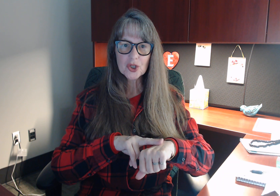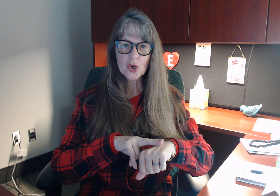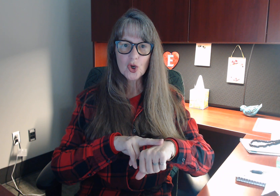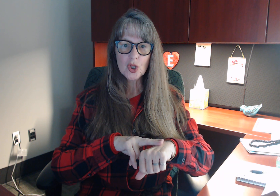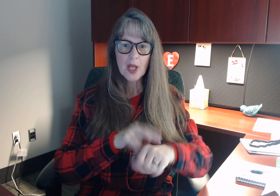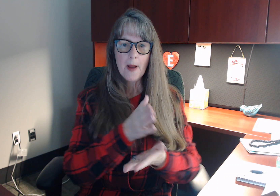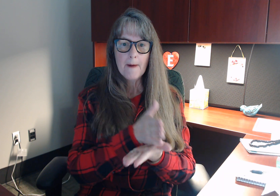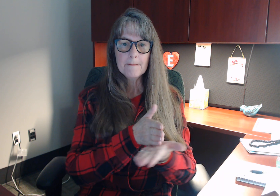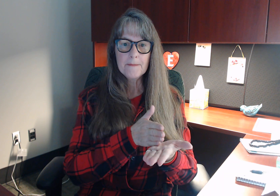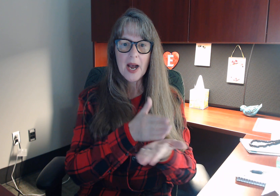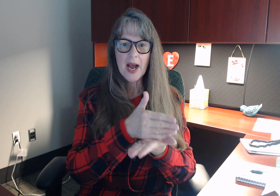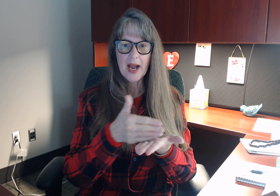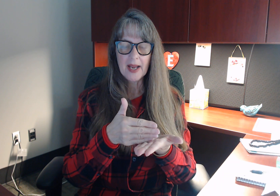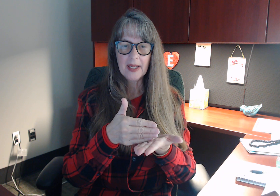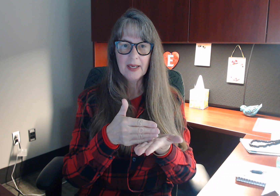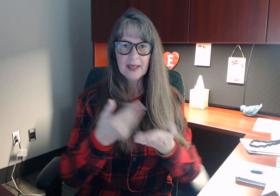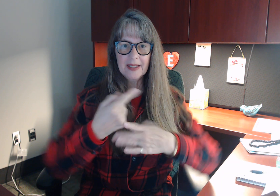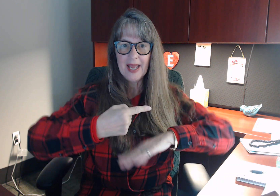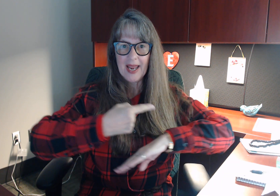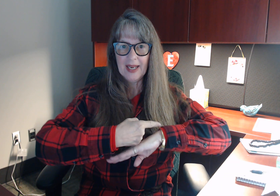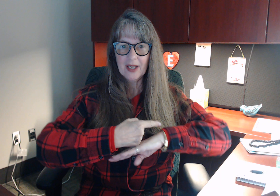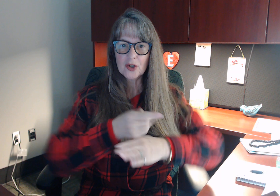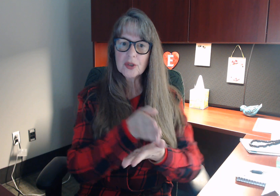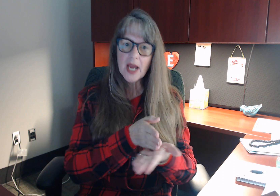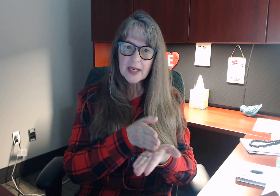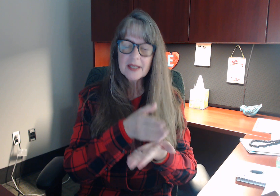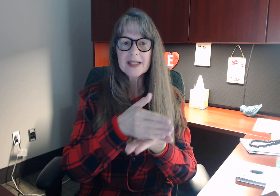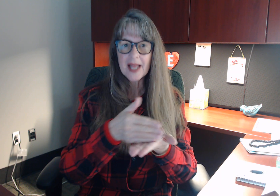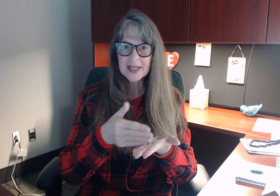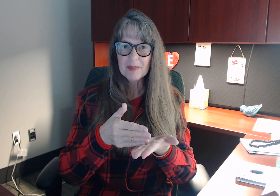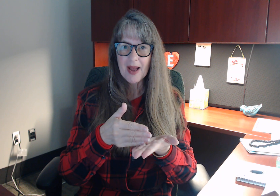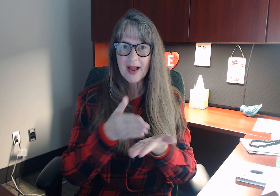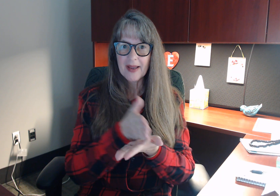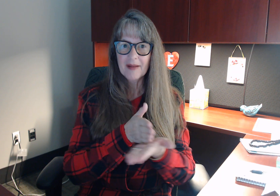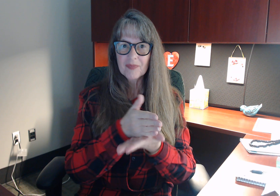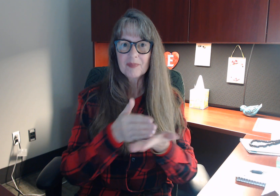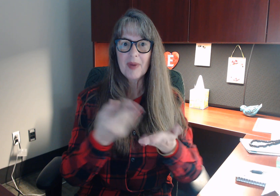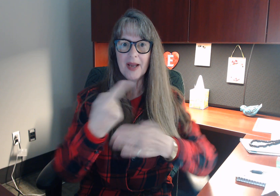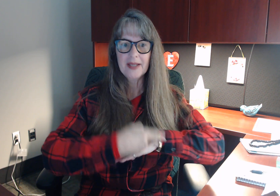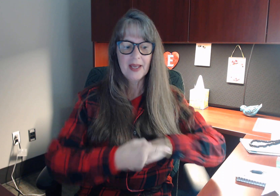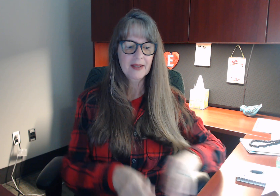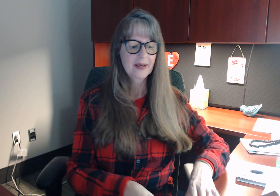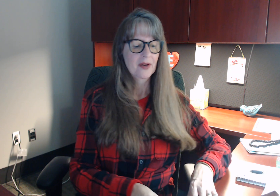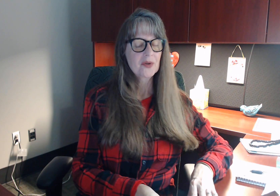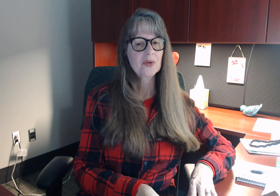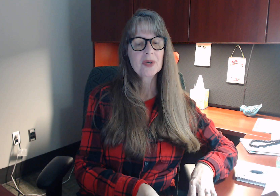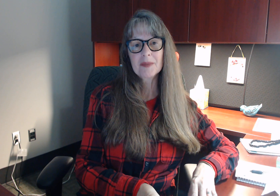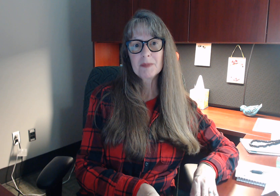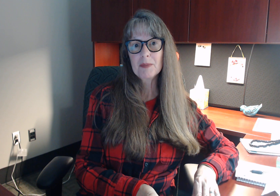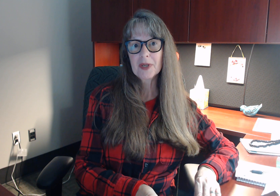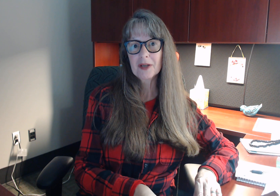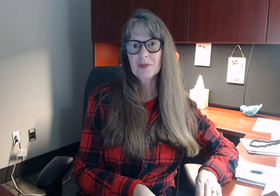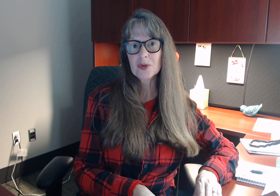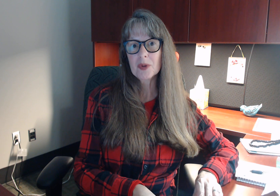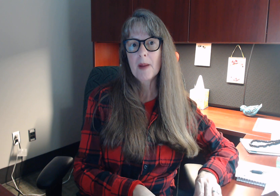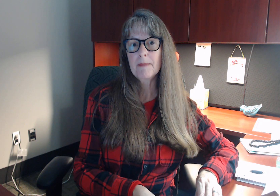National Pie Day, because you're cutting a slice of pie. Pie Day. So sometimes people get confused with